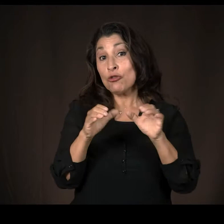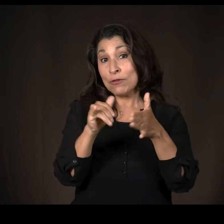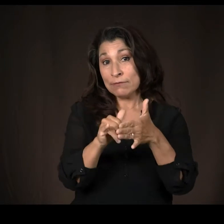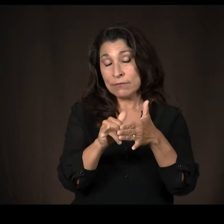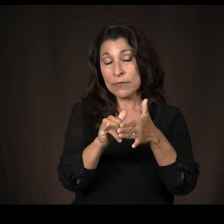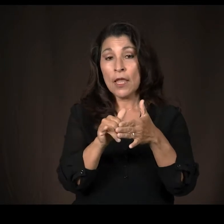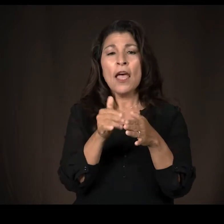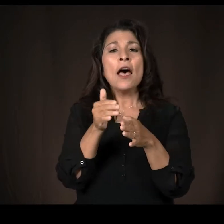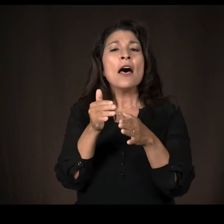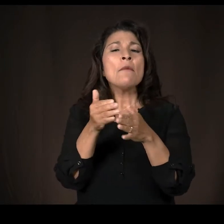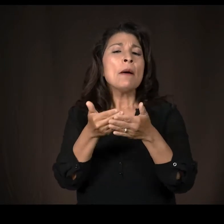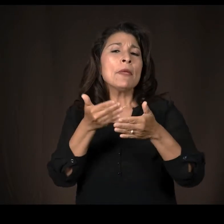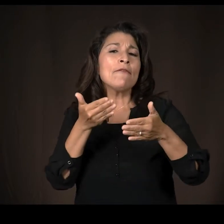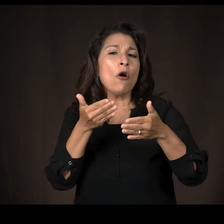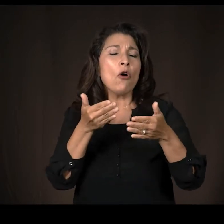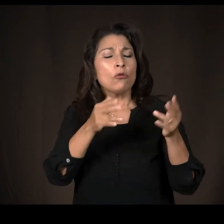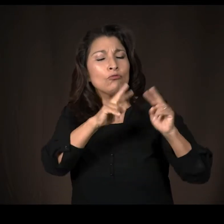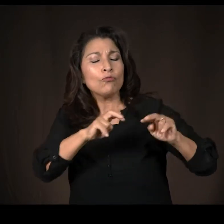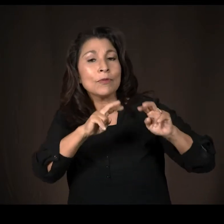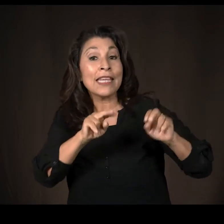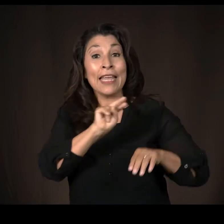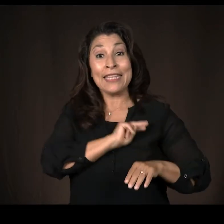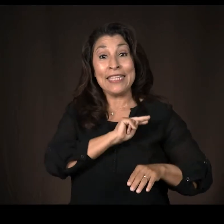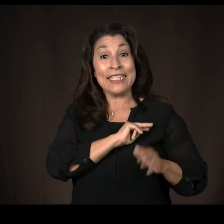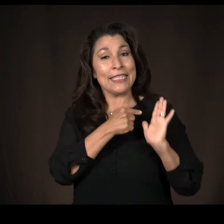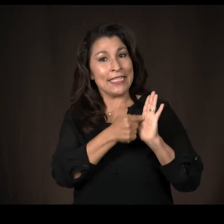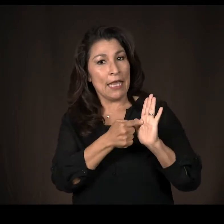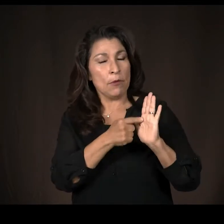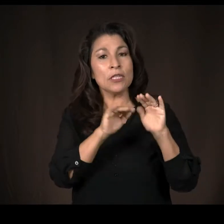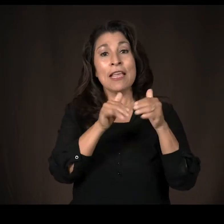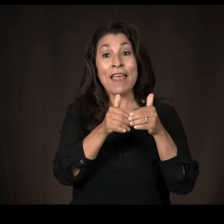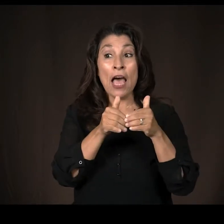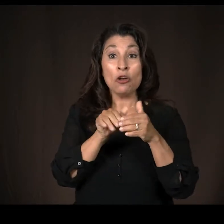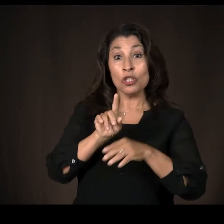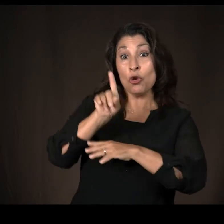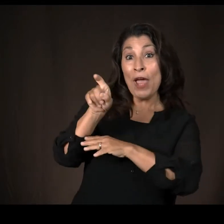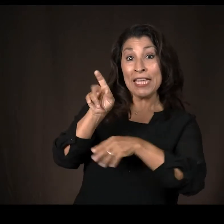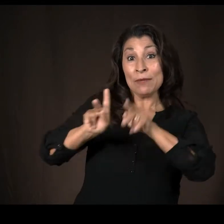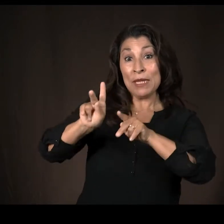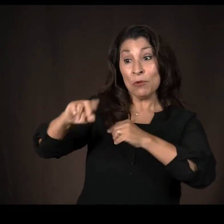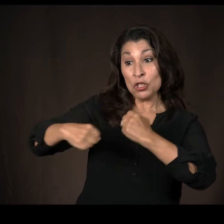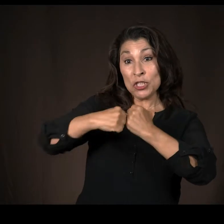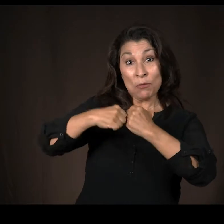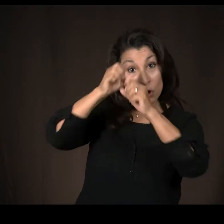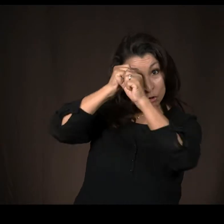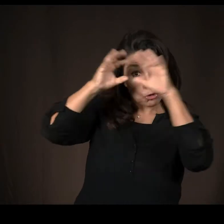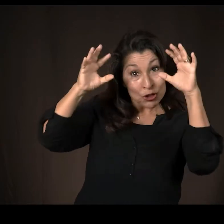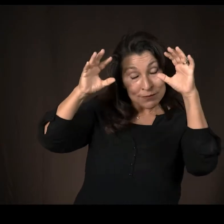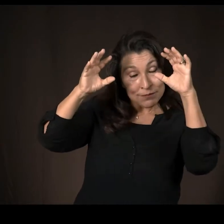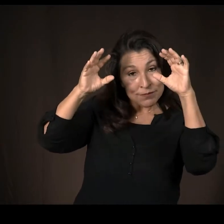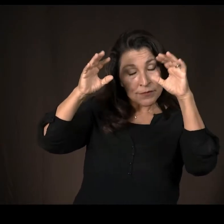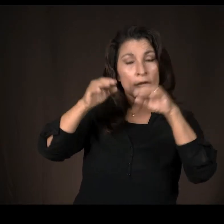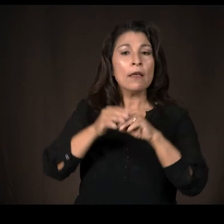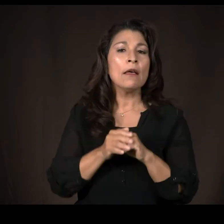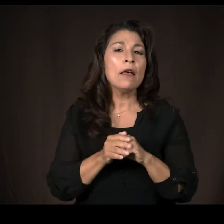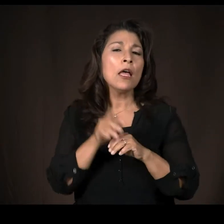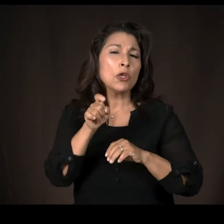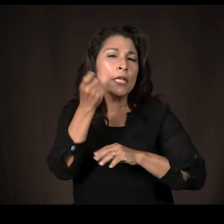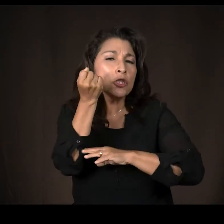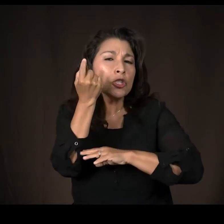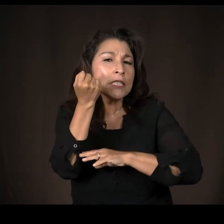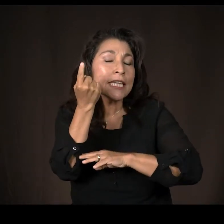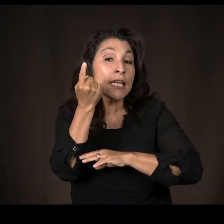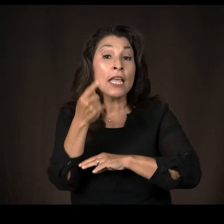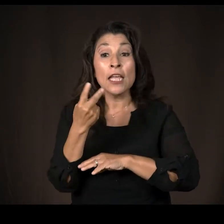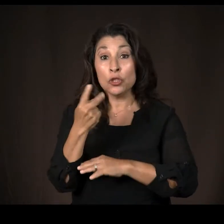to do that. But before we look at Nehemiah's example of how to enlist other people to support your dream,